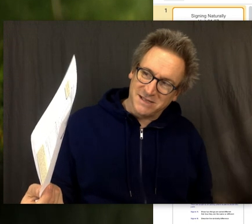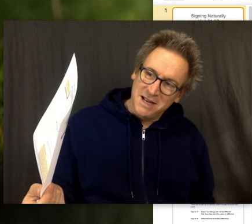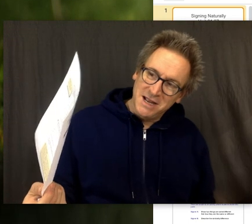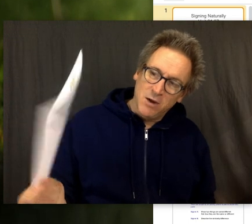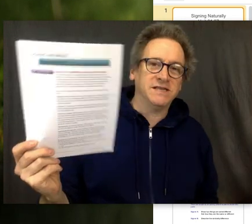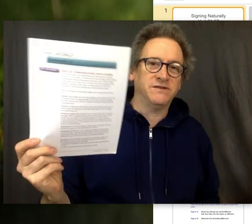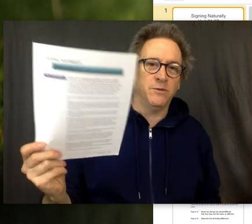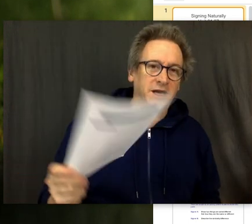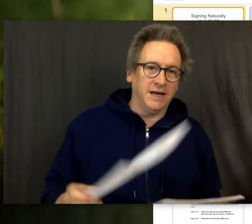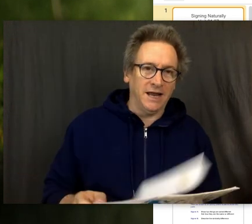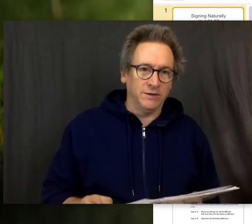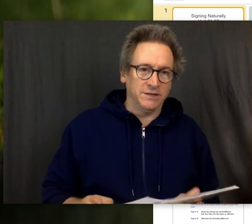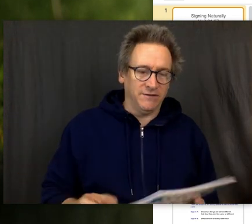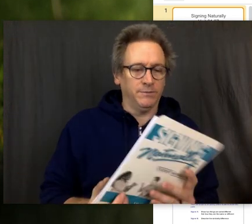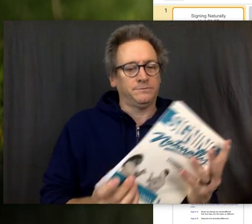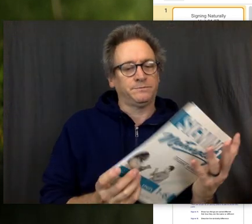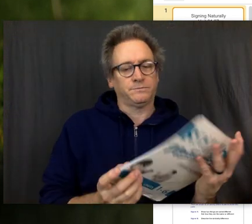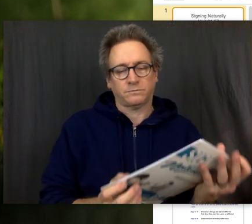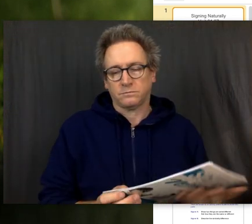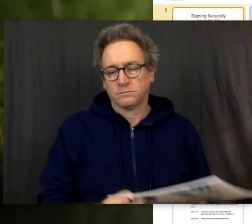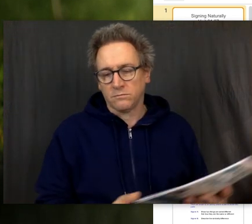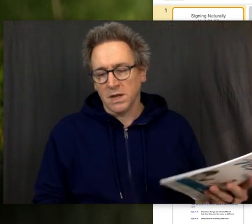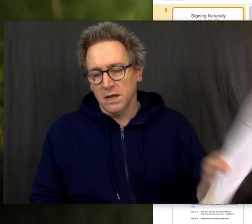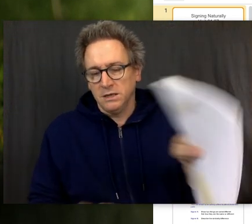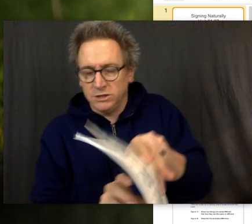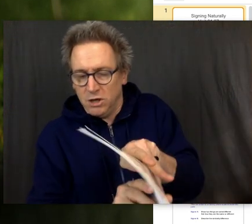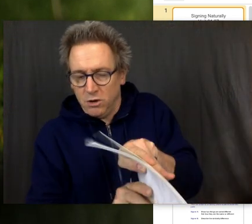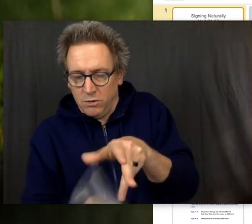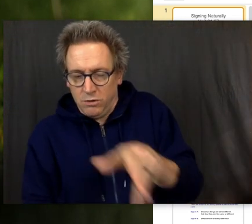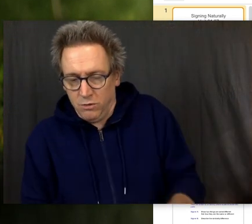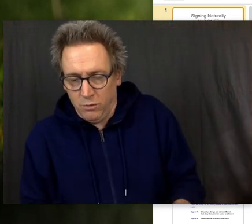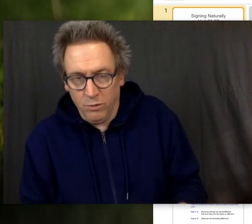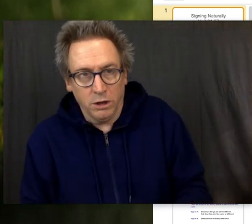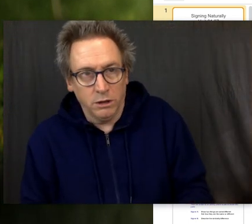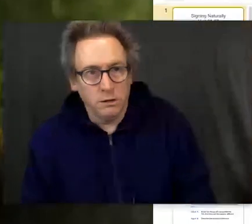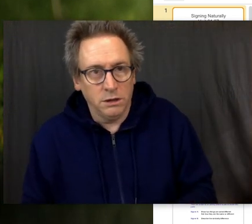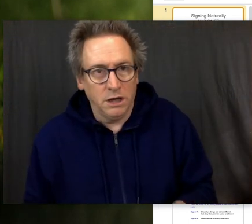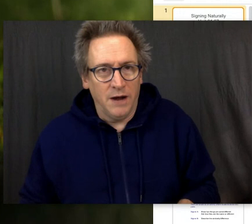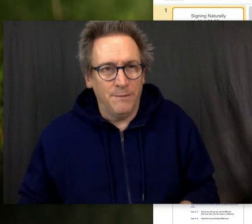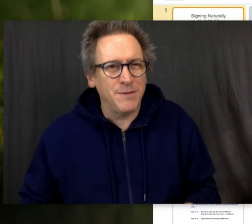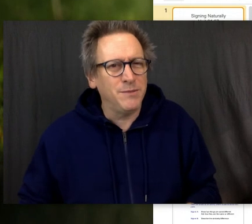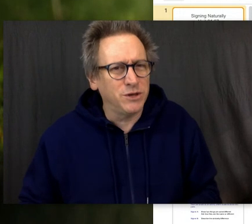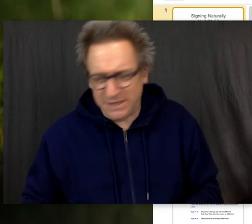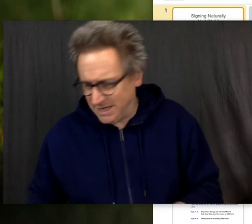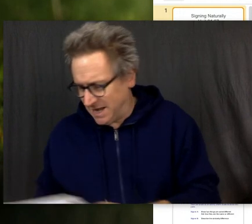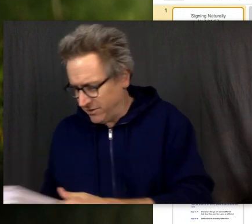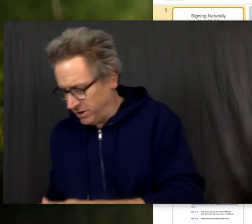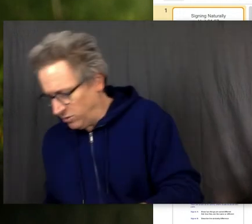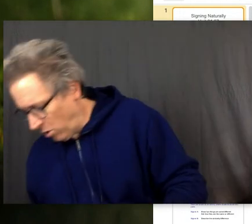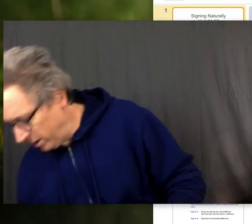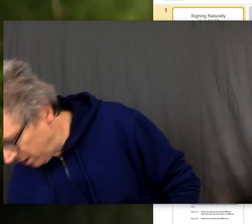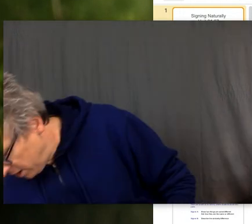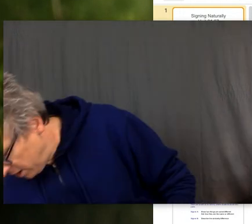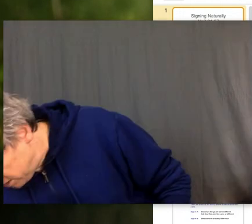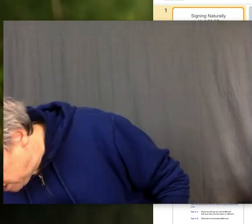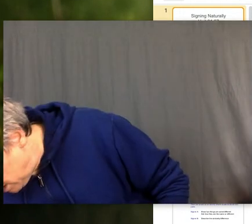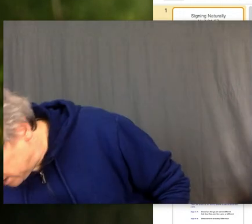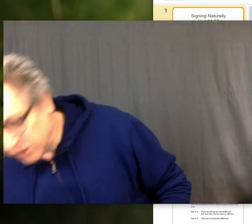Yes, ways of communicating with deaf people. So we will. I'm going to put those together in